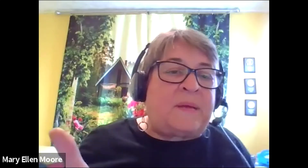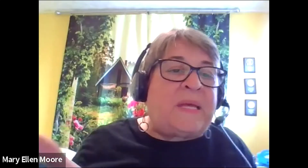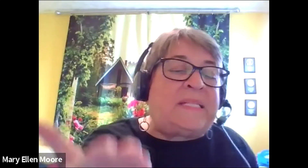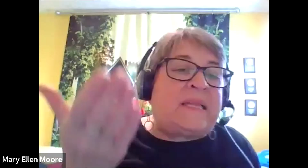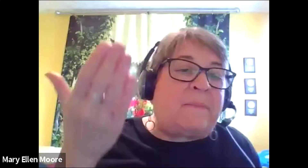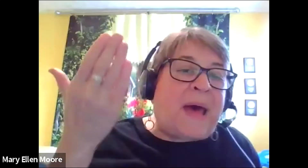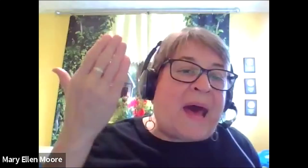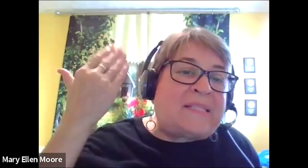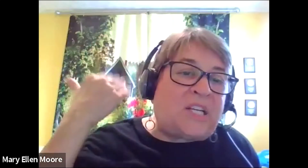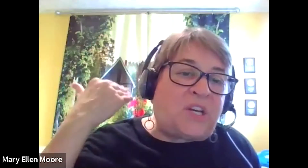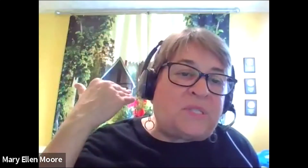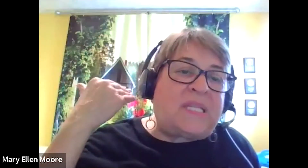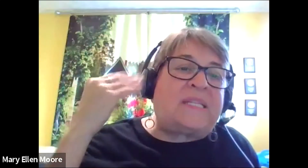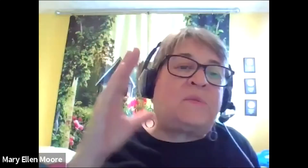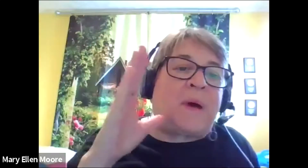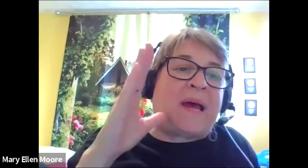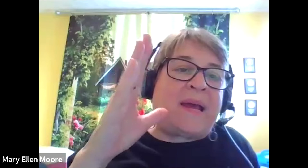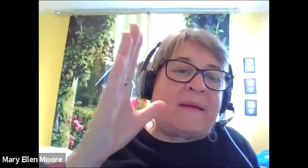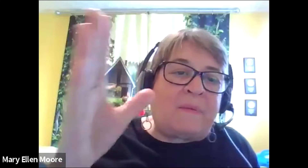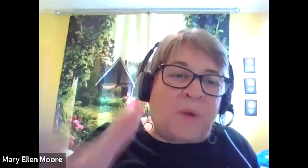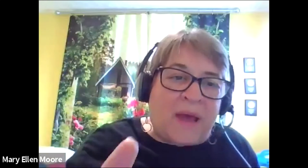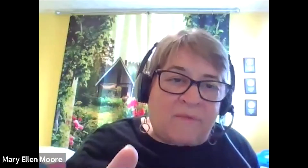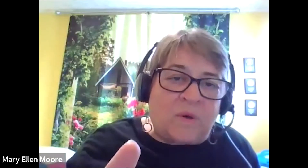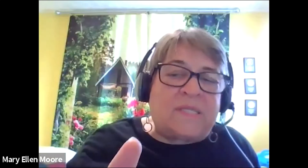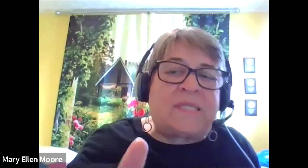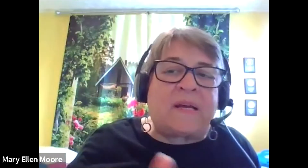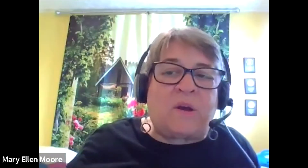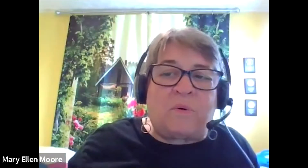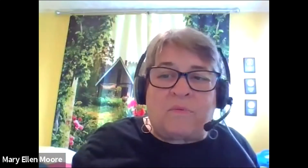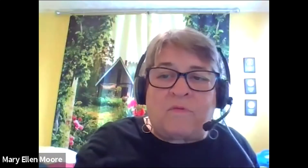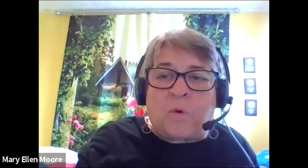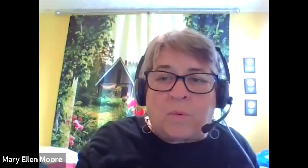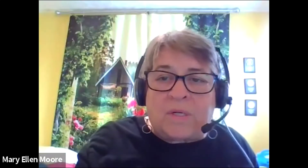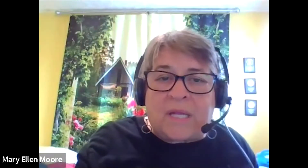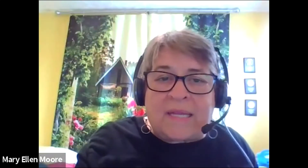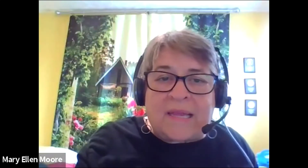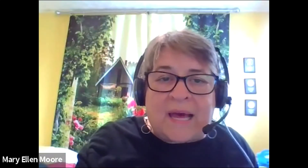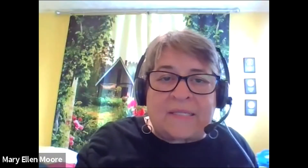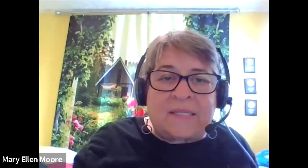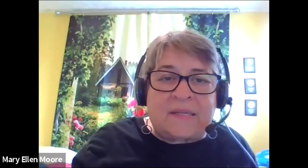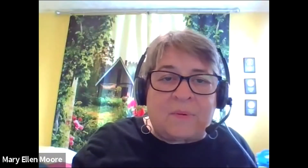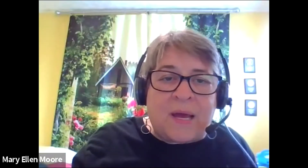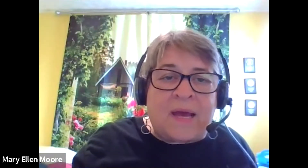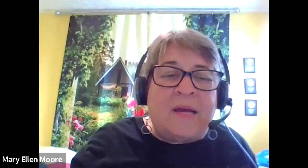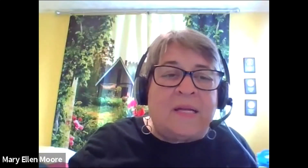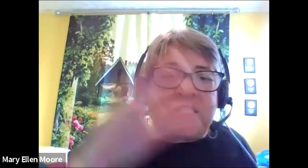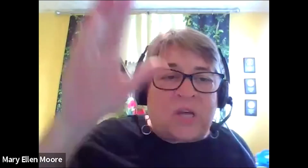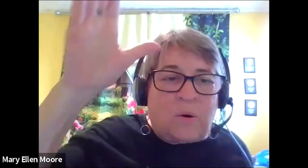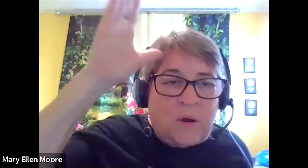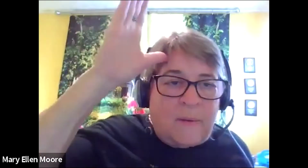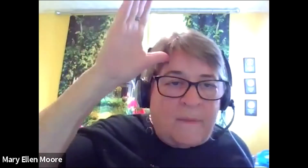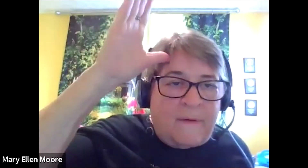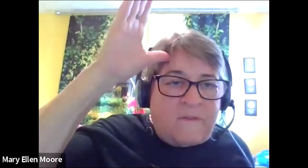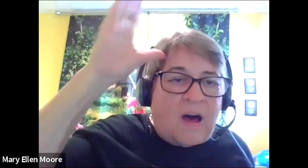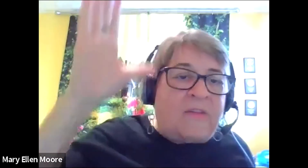something's in the past, it goes this way. And then we have ones that go forward like that. Okay. So